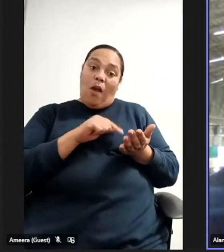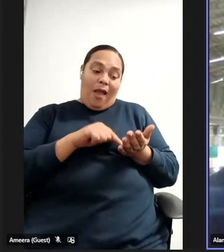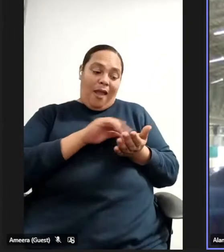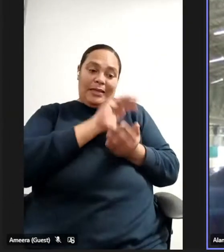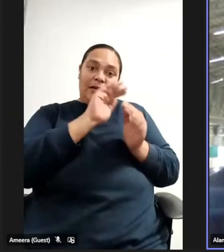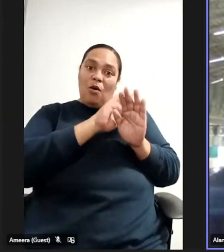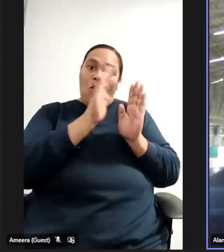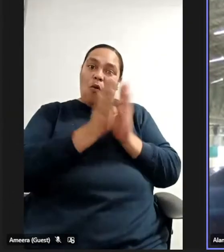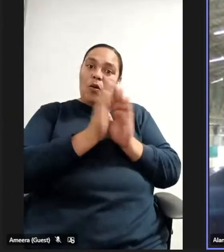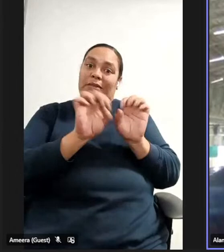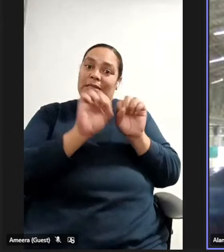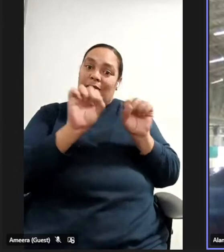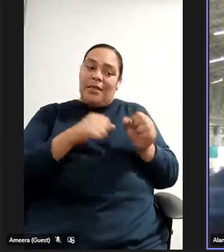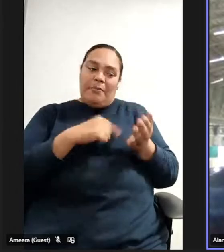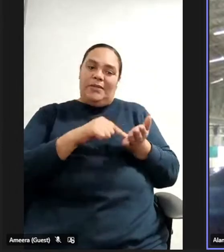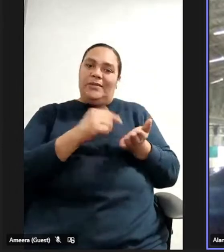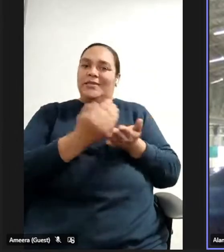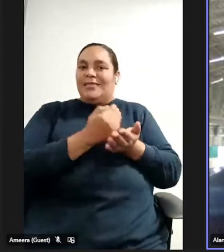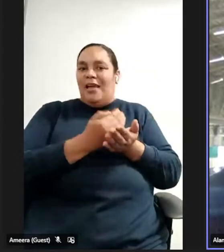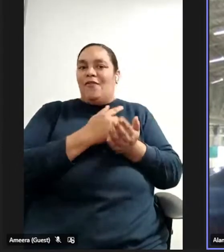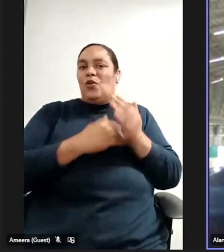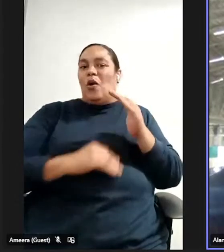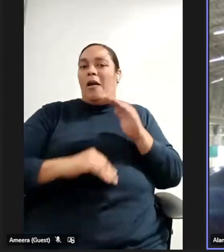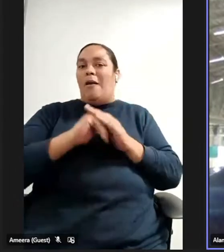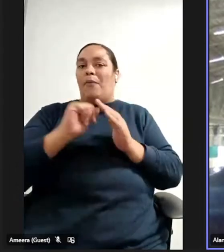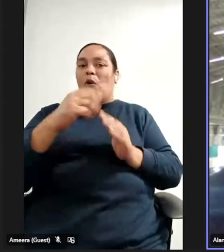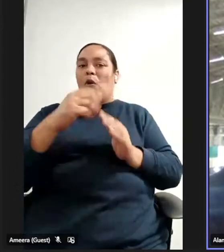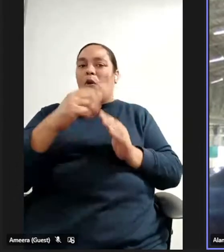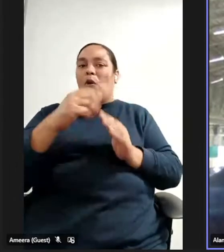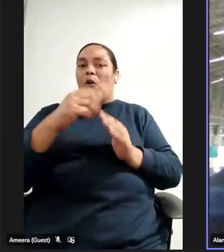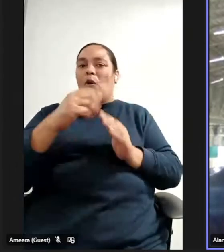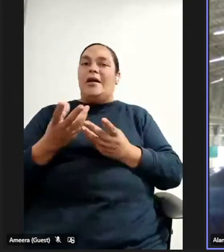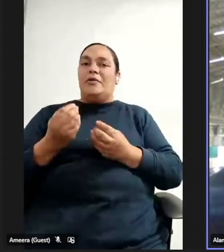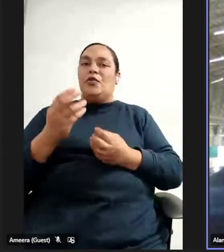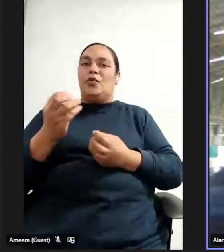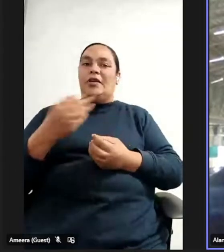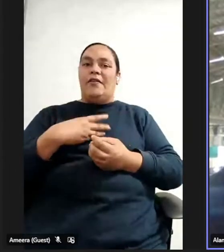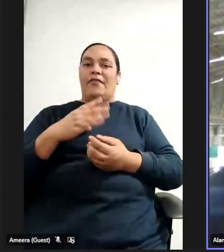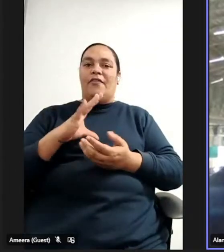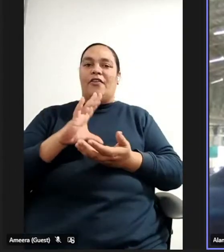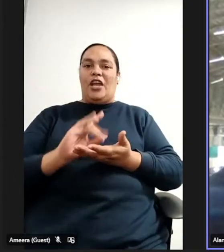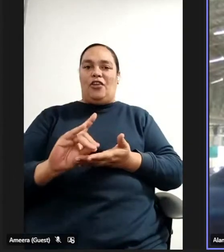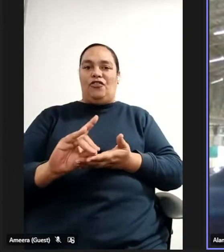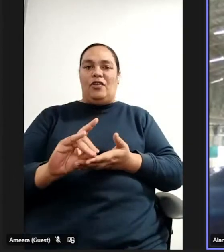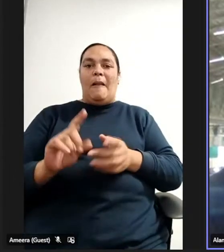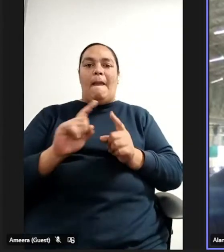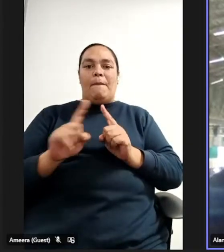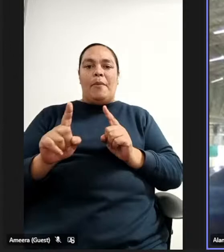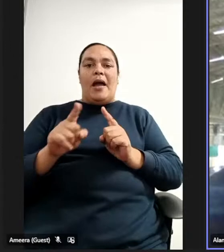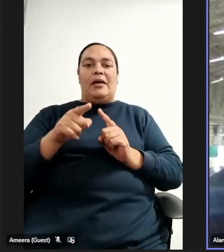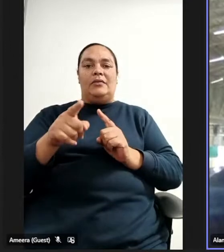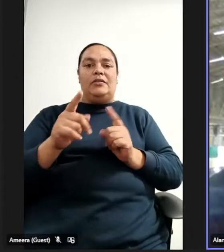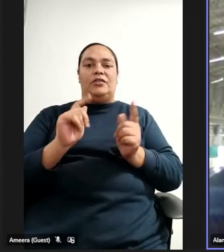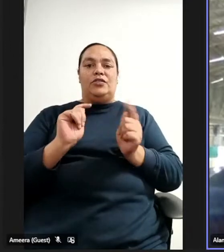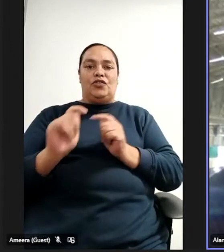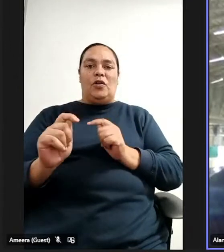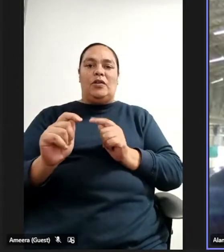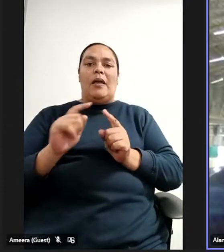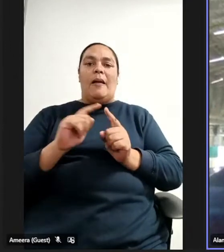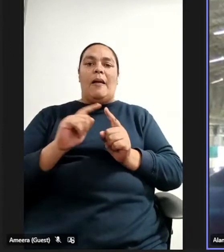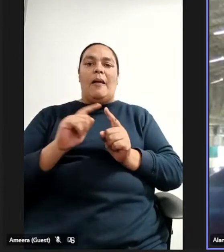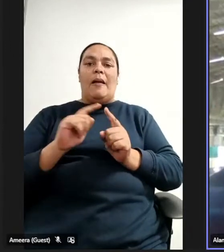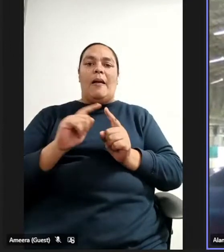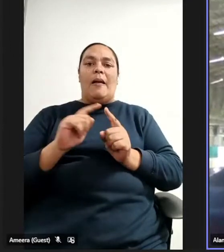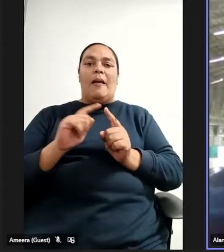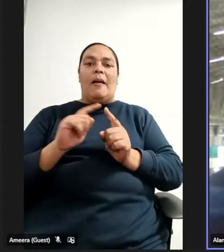right down to your own embedded generation getting cash for it if you sell it back into the grid, or perhaps, for example, the upgrading of the